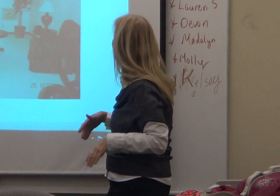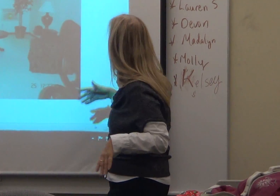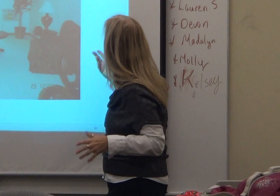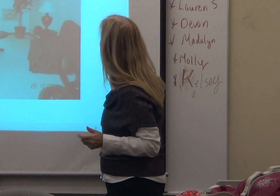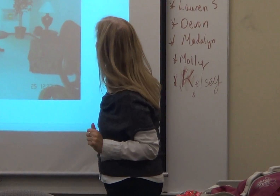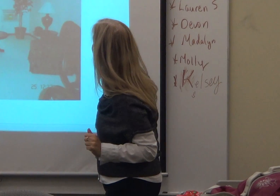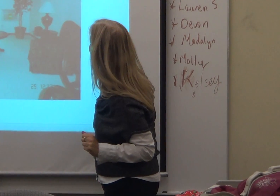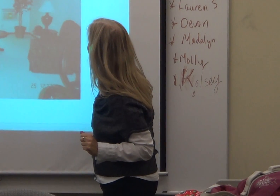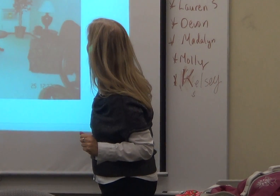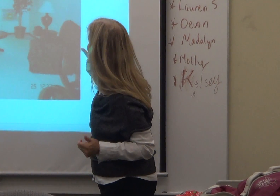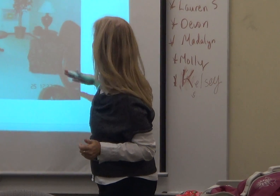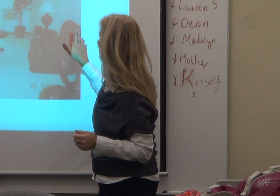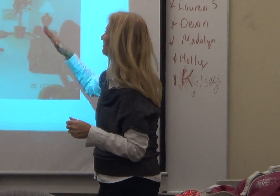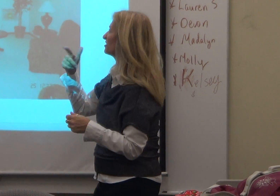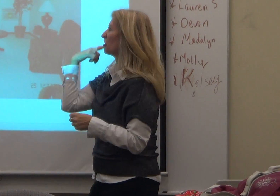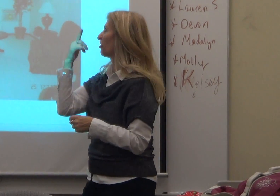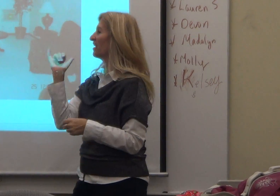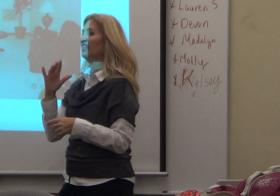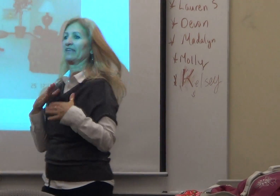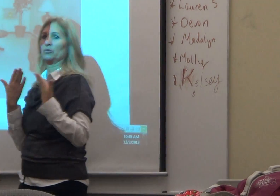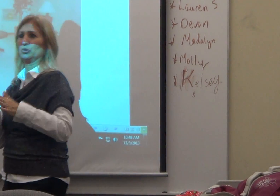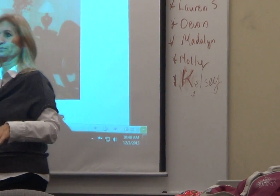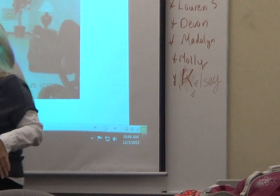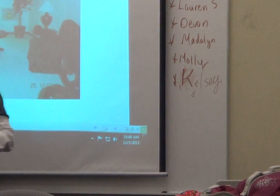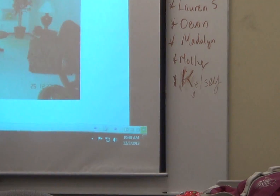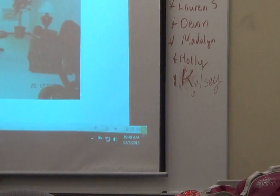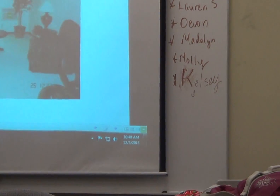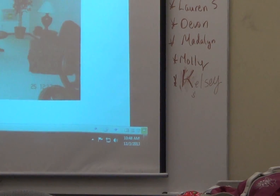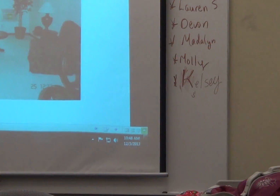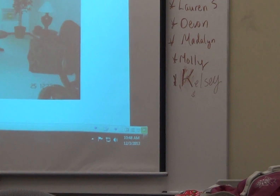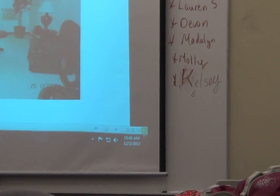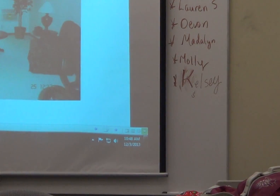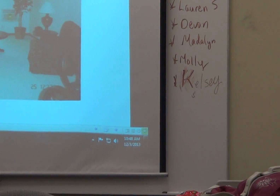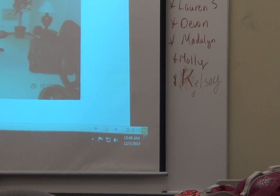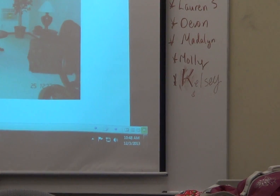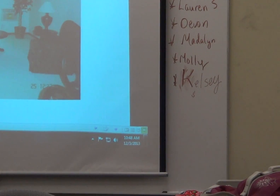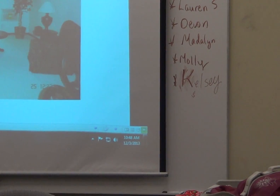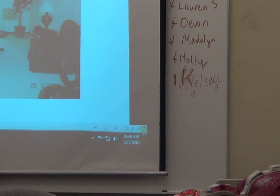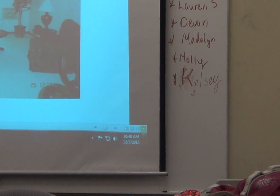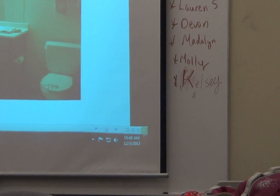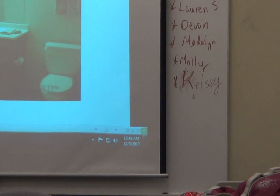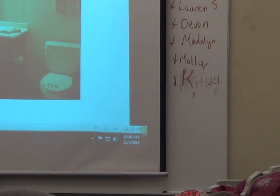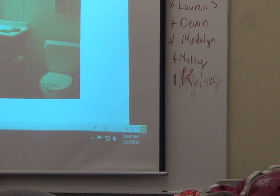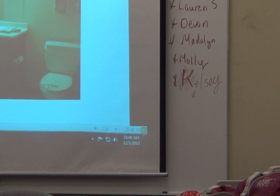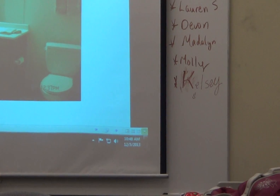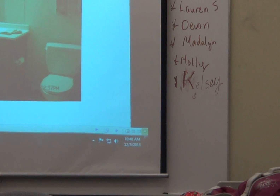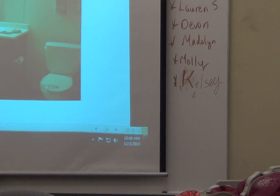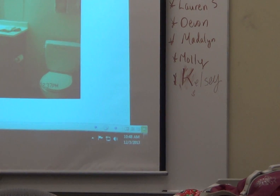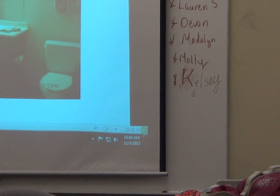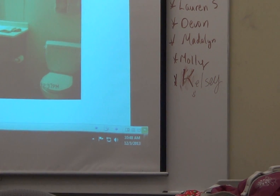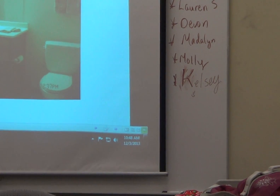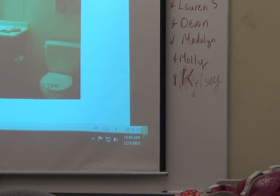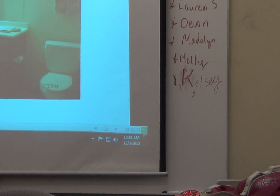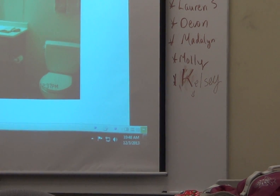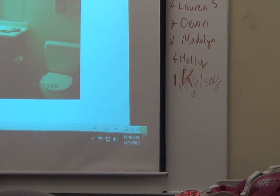that we get is that it could be lowered, but we're working on it. We're always making adjustments and taking those complaints into